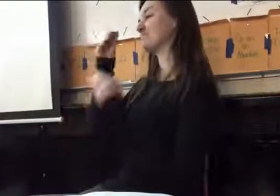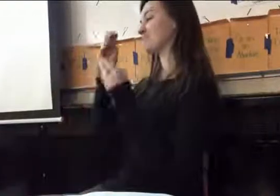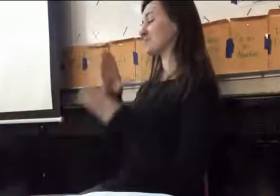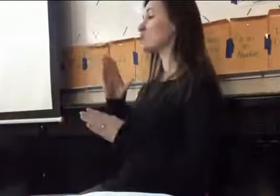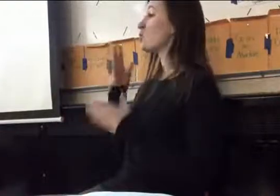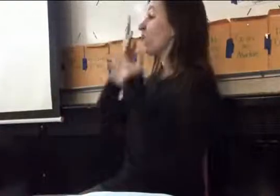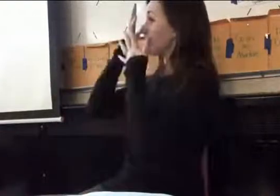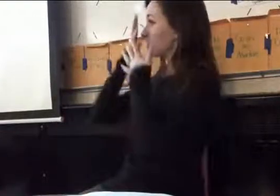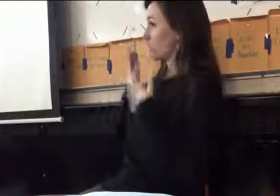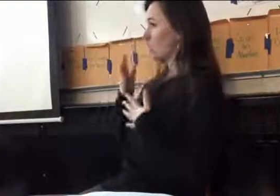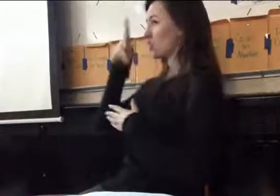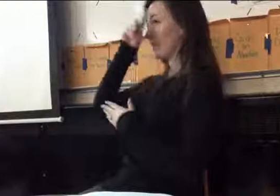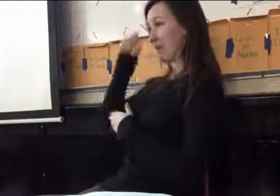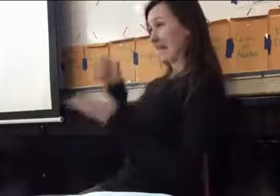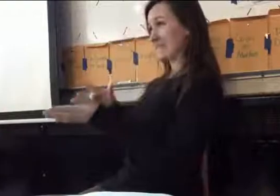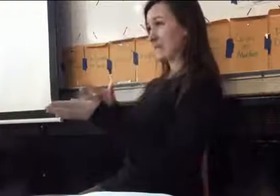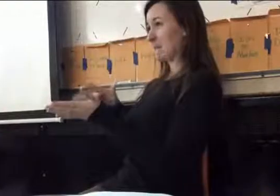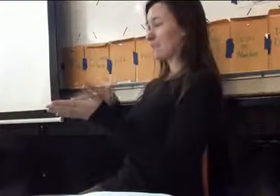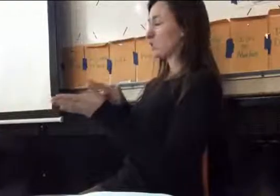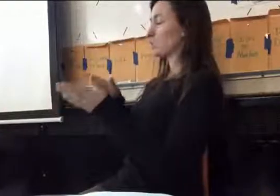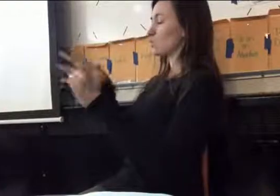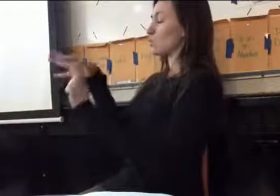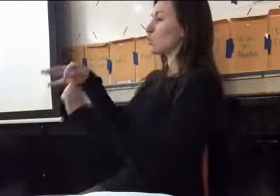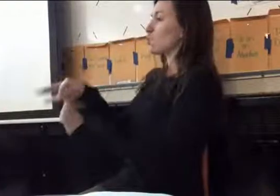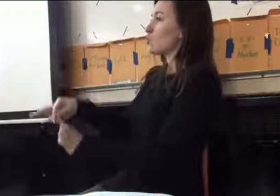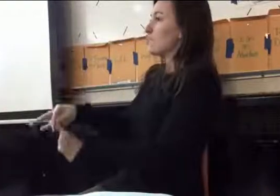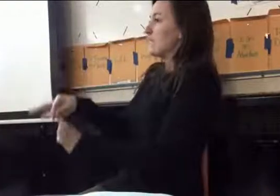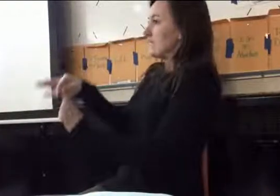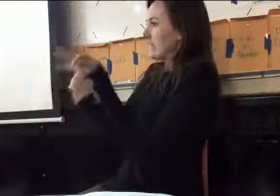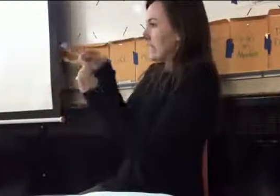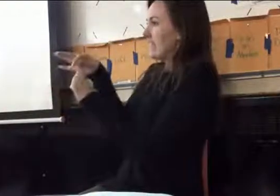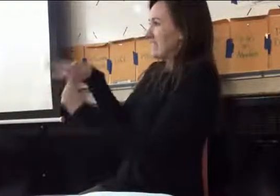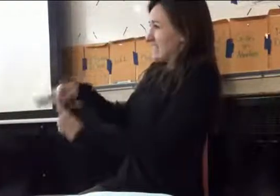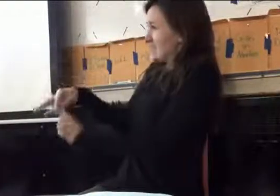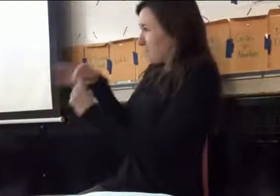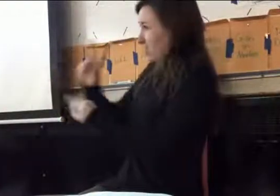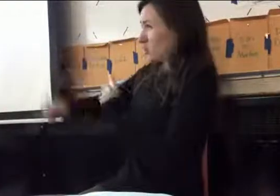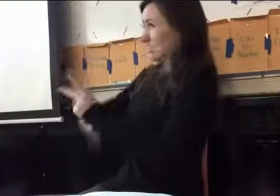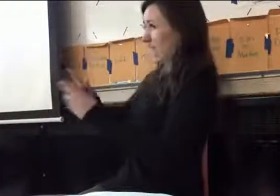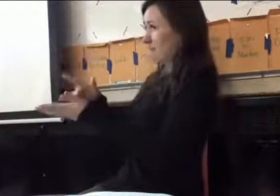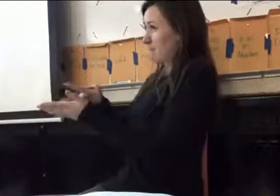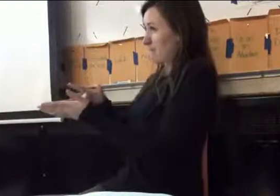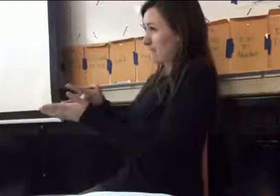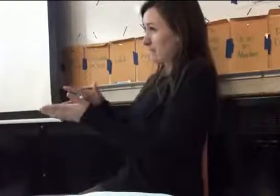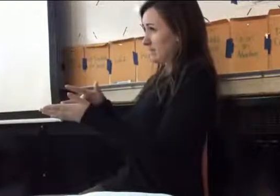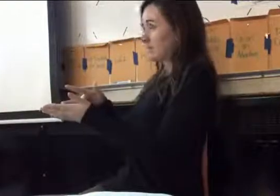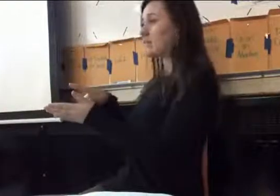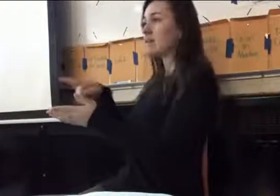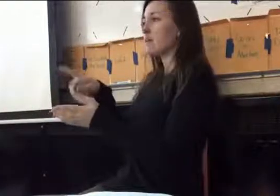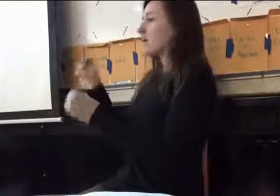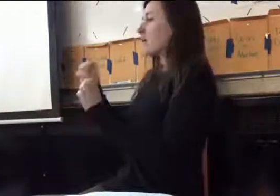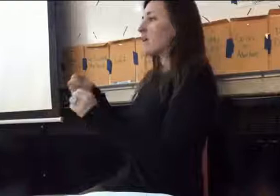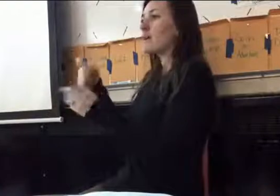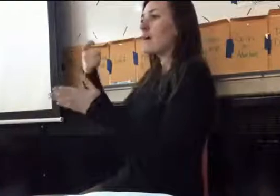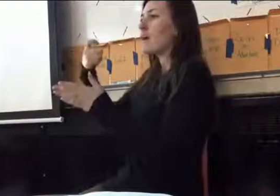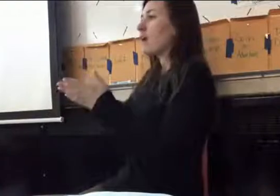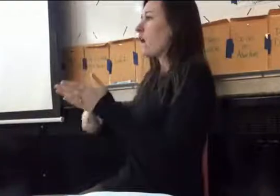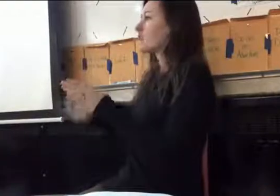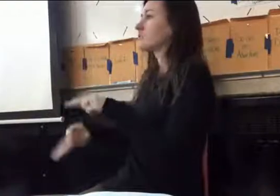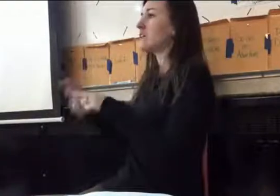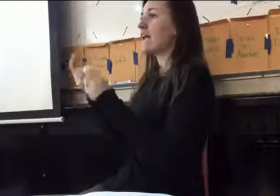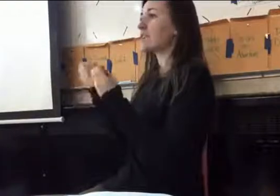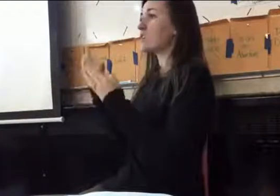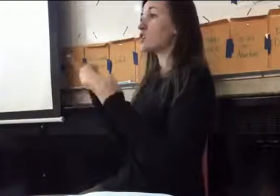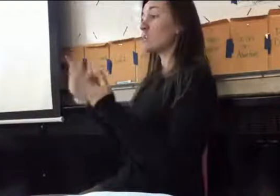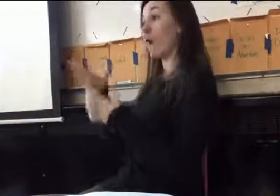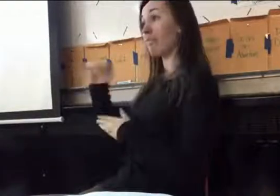because Daraprim was so unique, so individual, you can make it however much you want. For example, the very first iPhone,